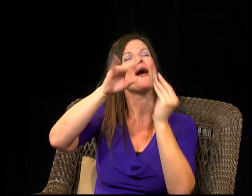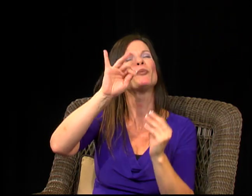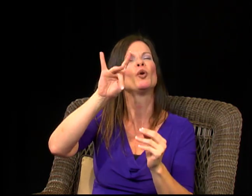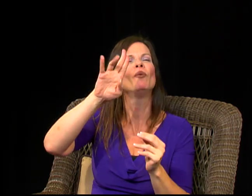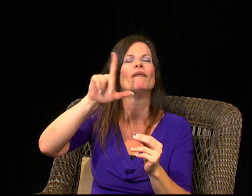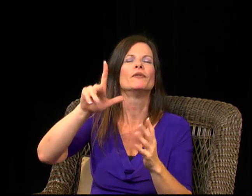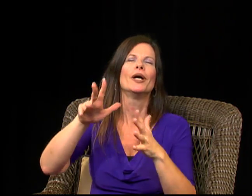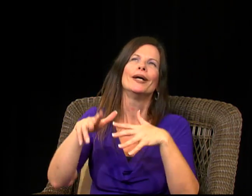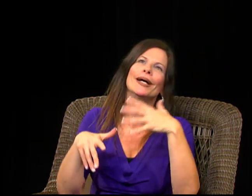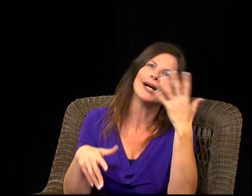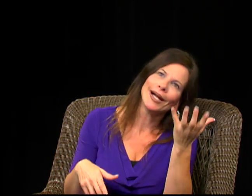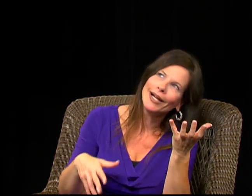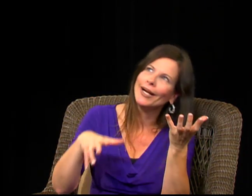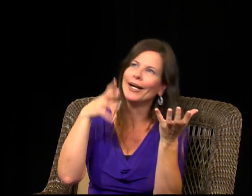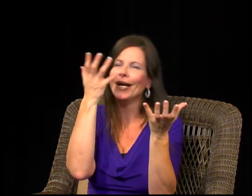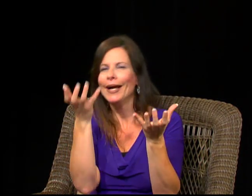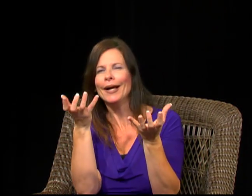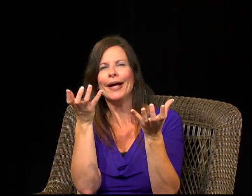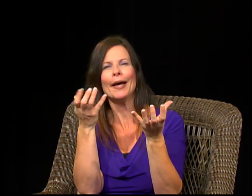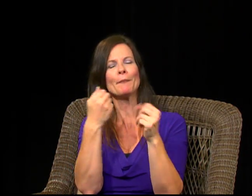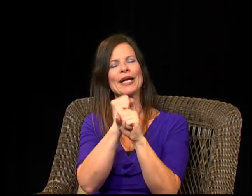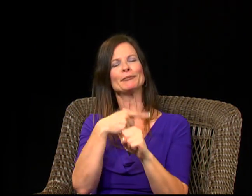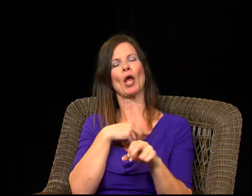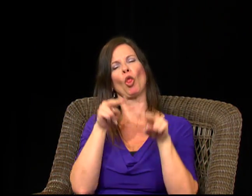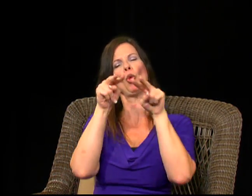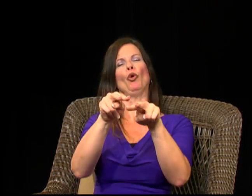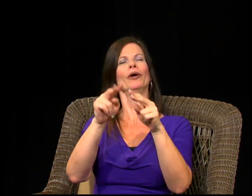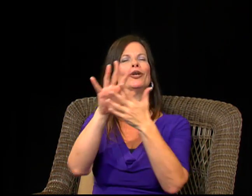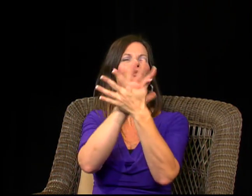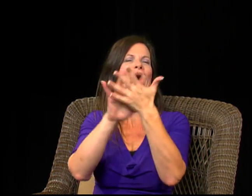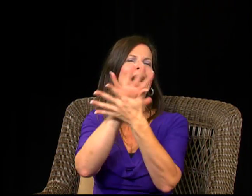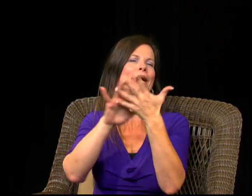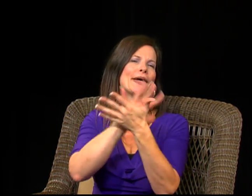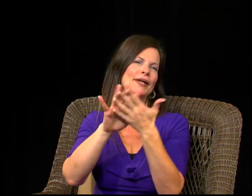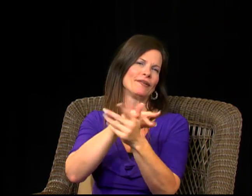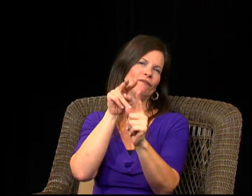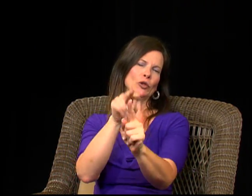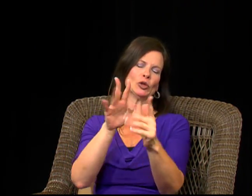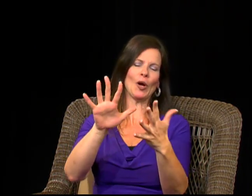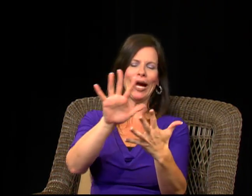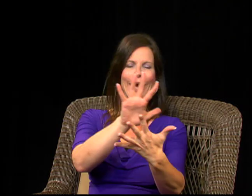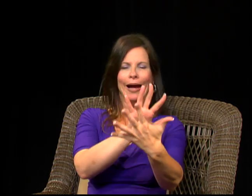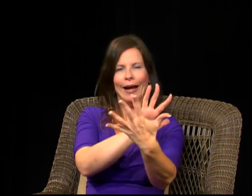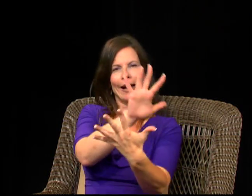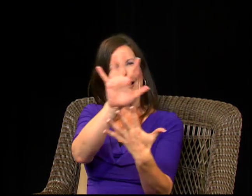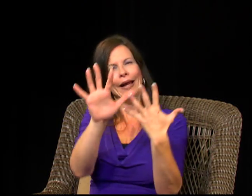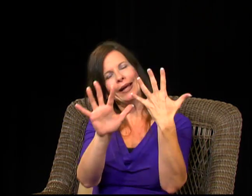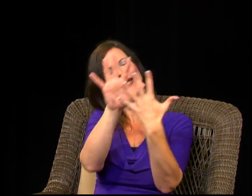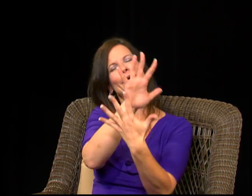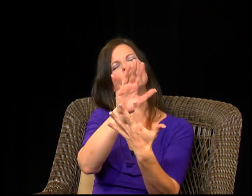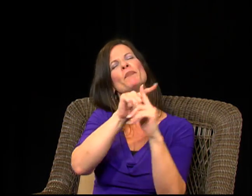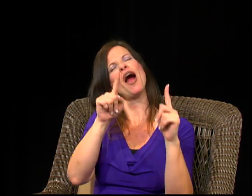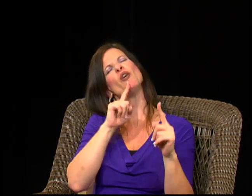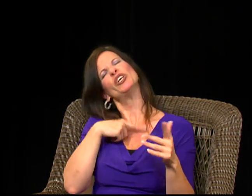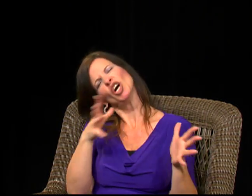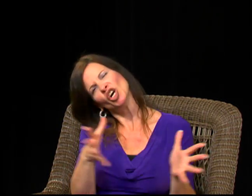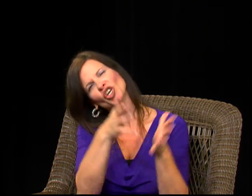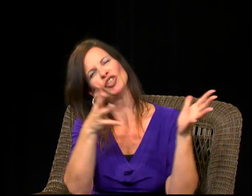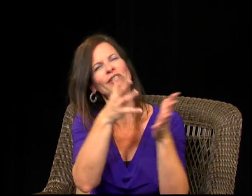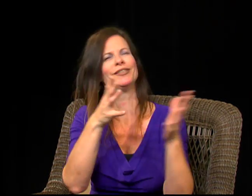are. So to me, it's a little bit like, they're playing with word beautiful. I feel like it does not